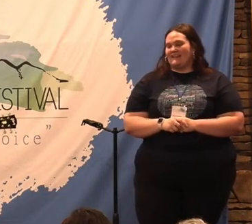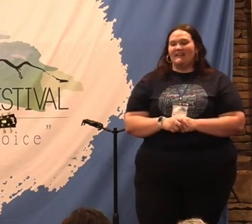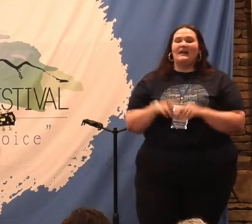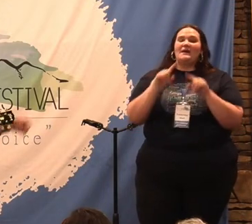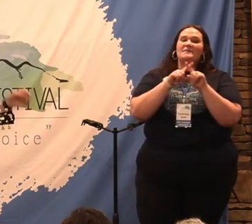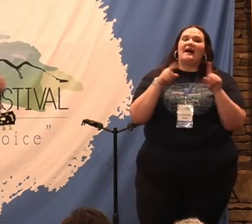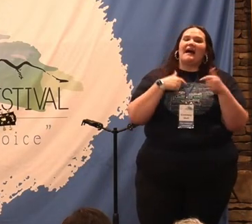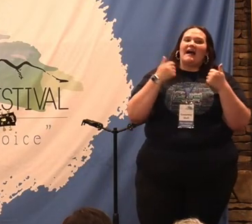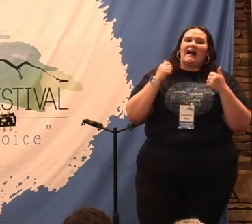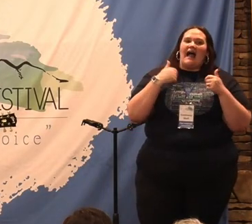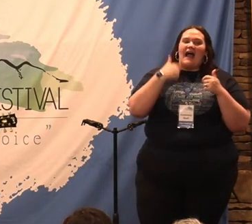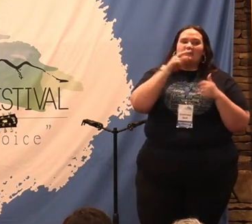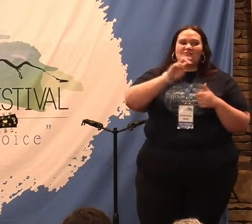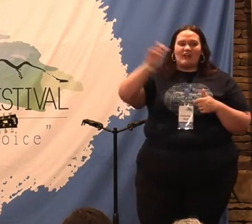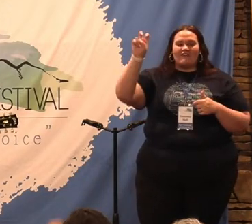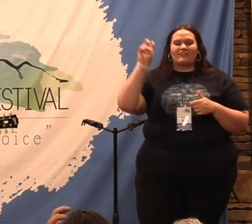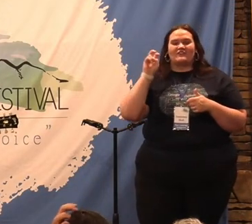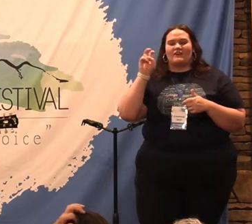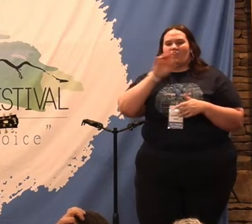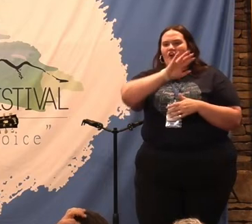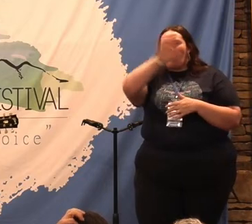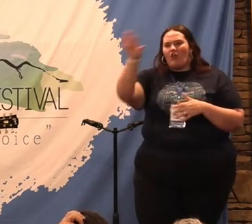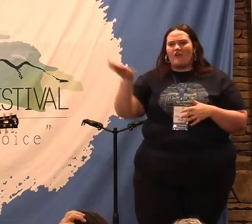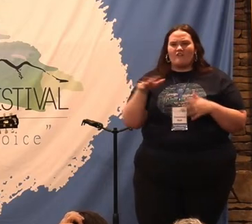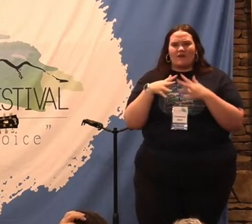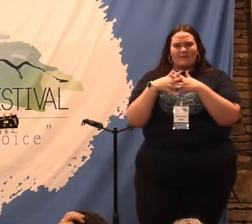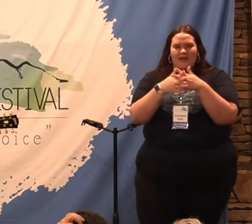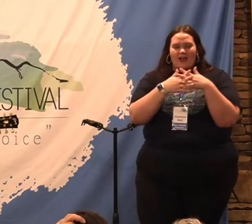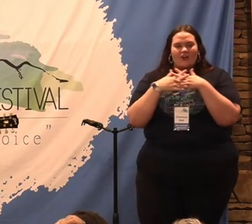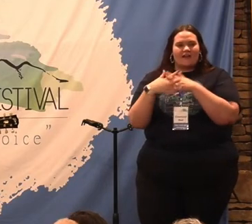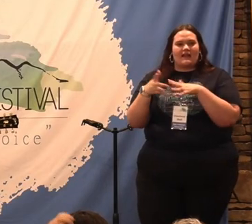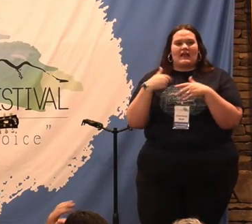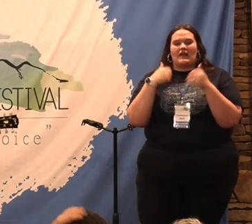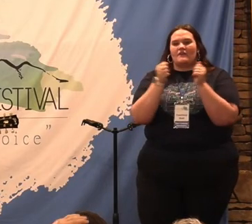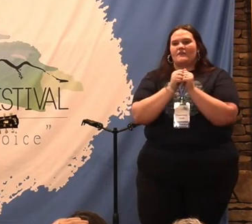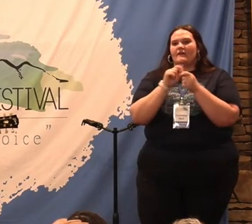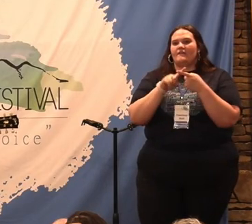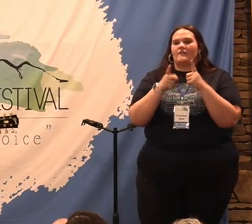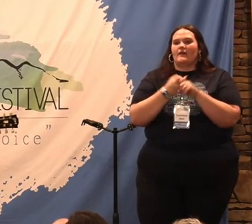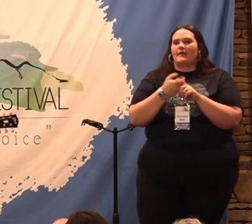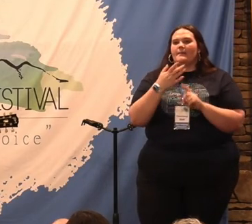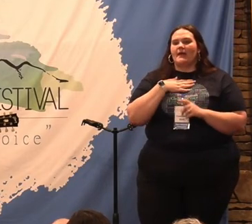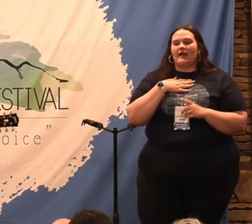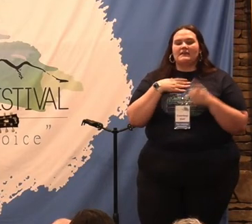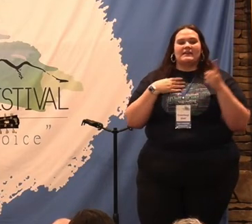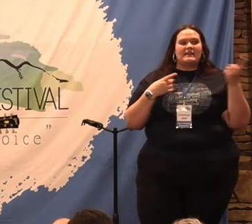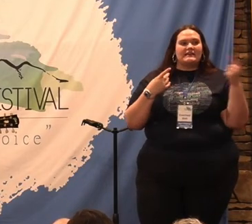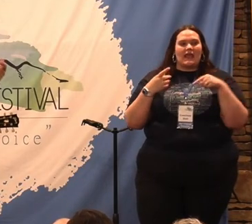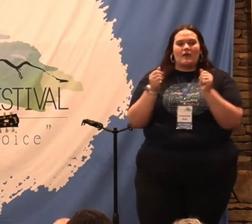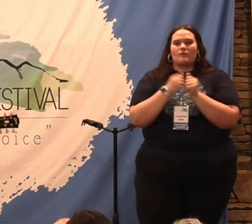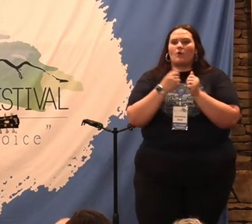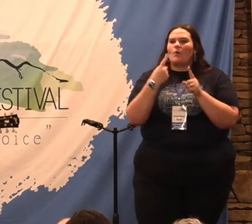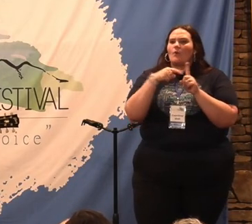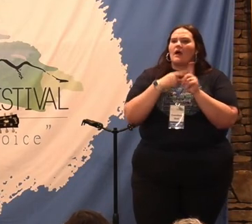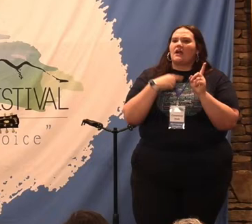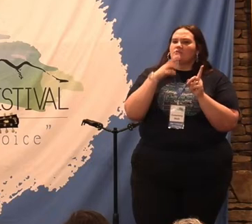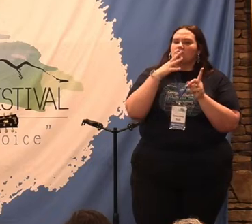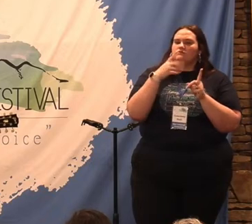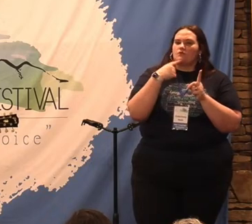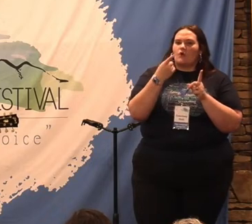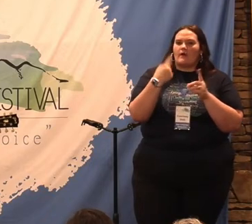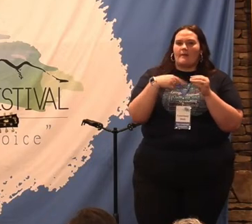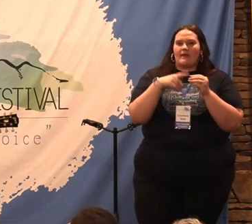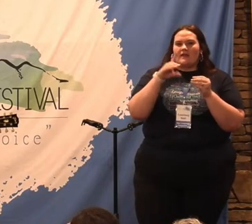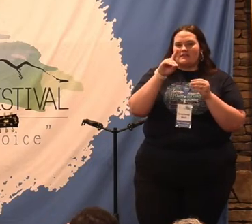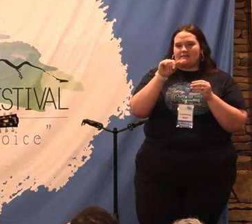But I traveled all over America, and I was out, buddy of mine, he came with, when I told about David Holt coming out here the